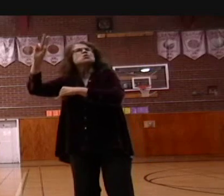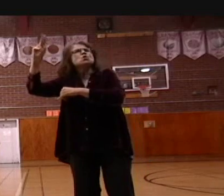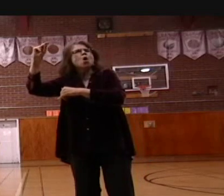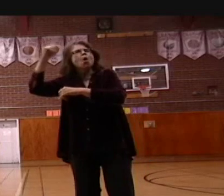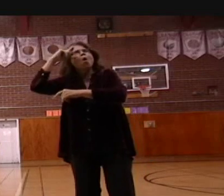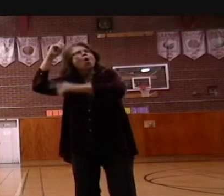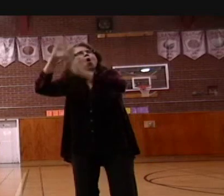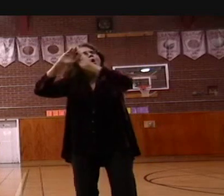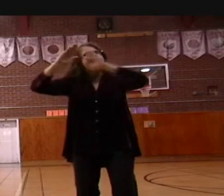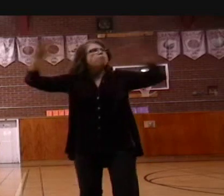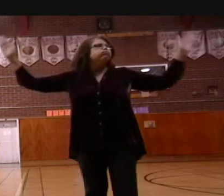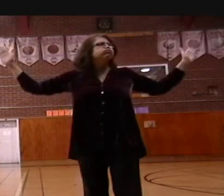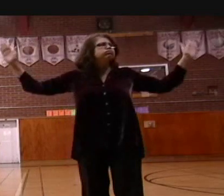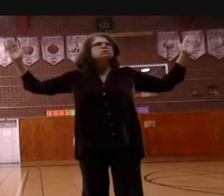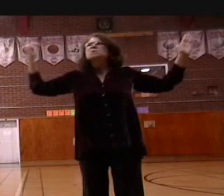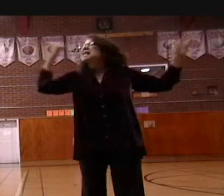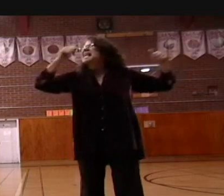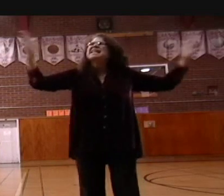to anything that may come your way.